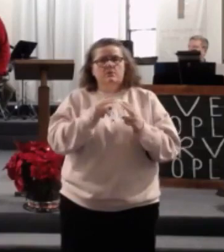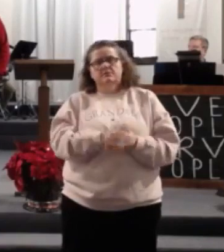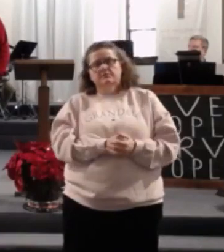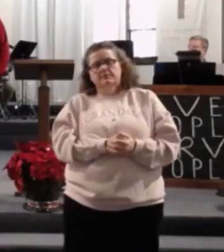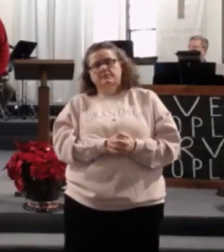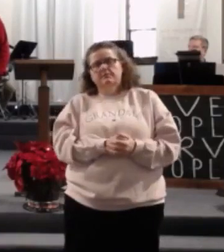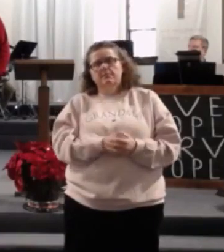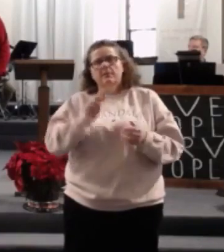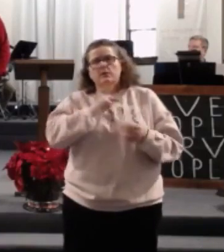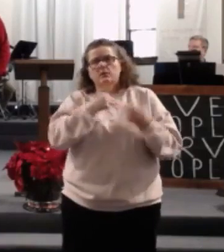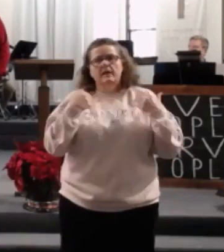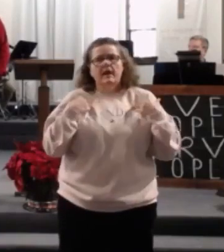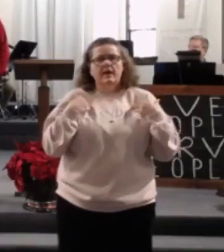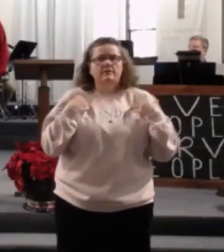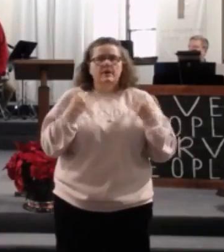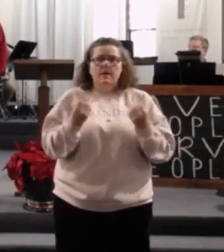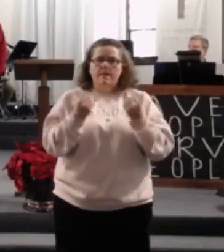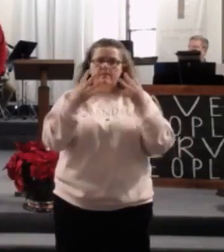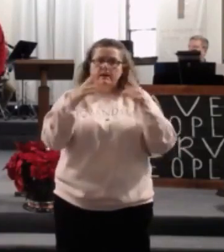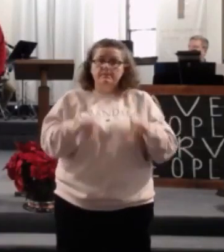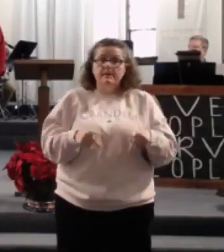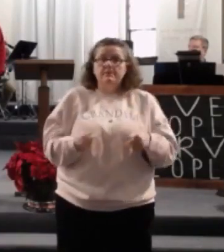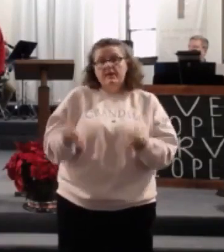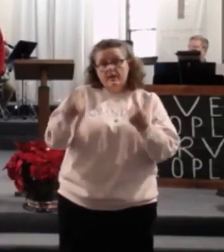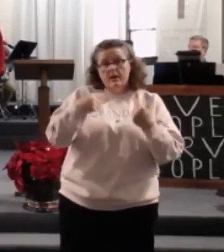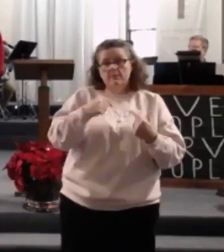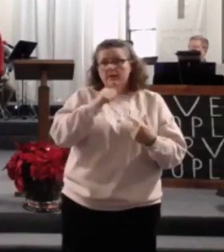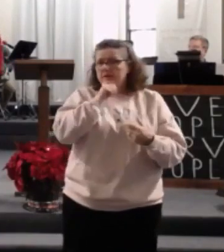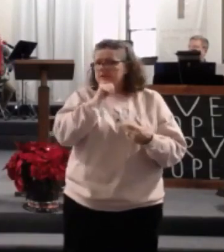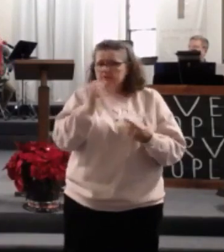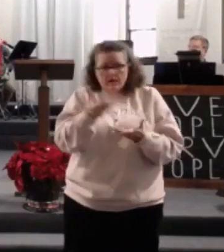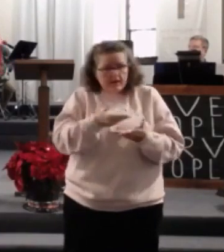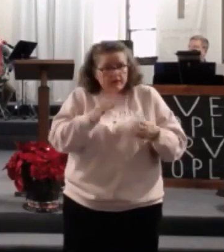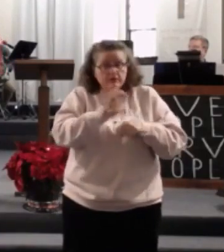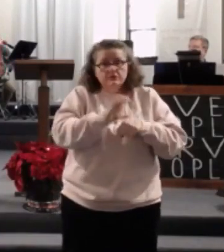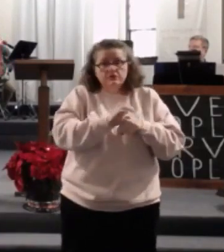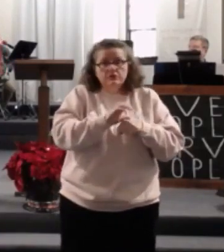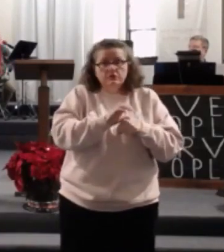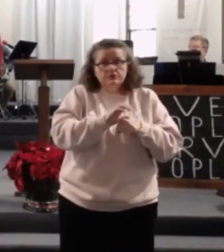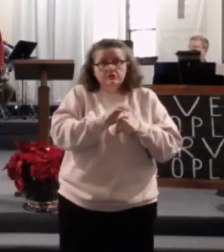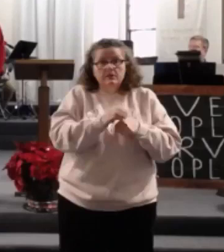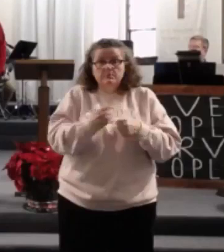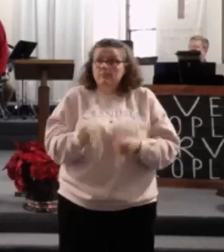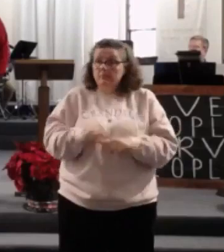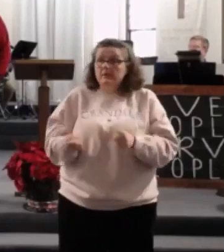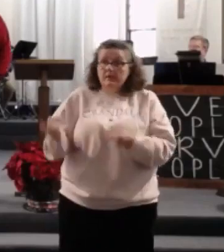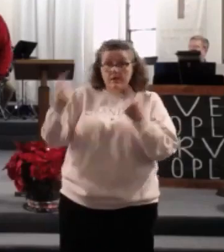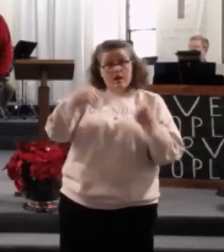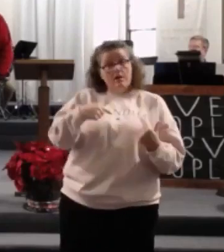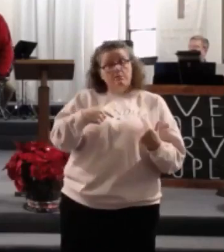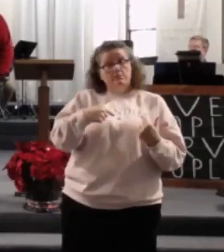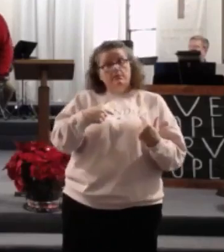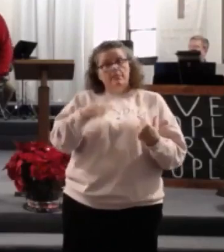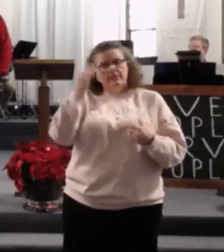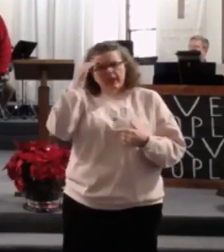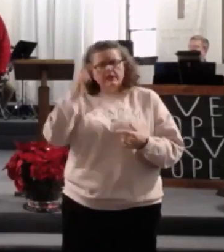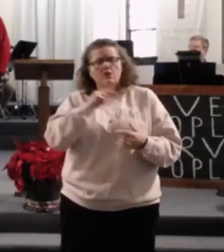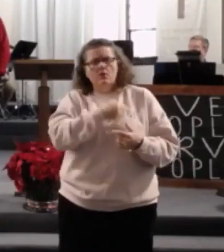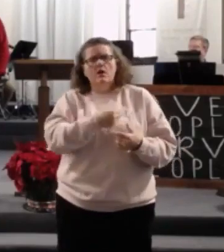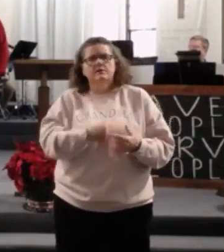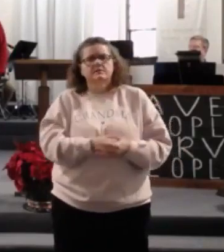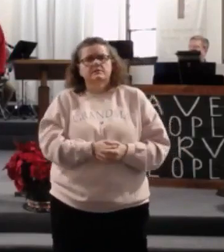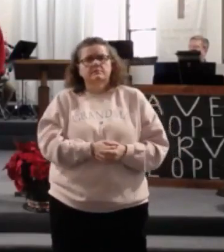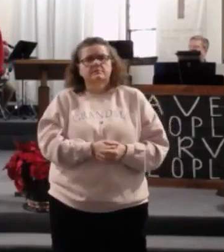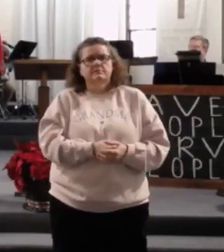And we actually have quite a few people that come from outside of the church that don't attend church that just come to the couples dinner that know us, somebody in